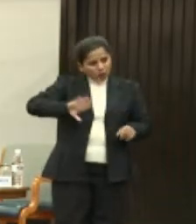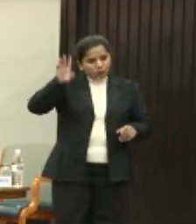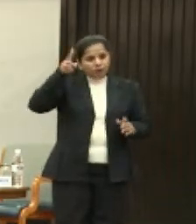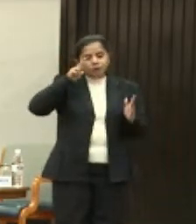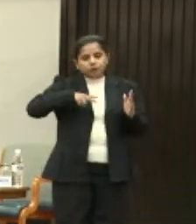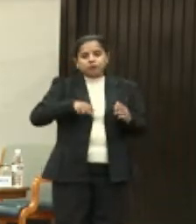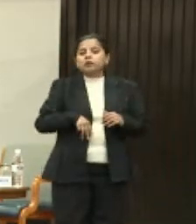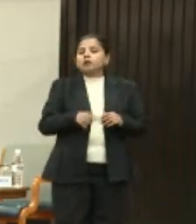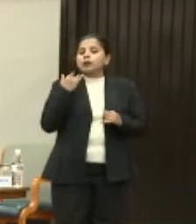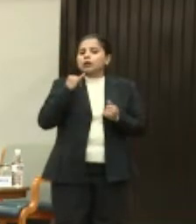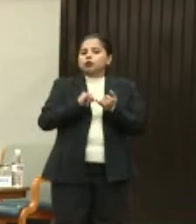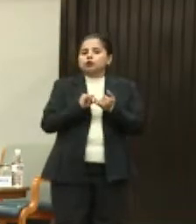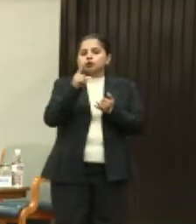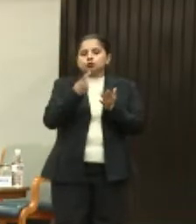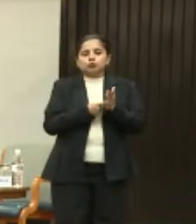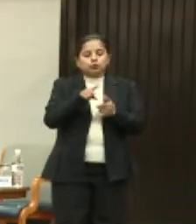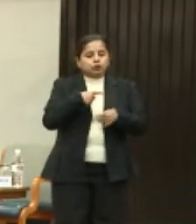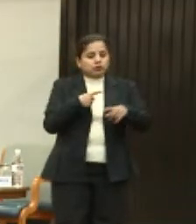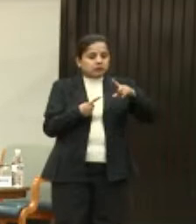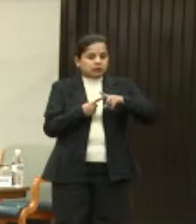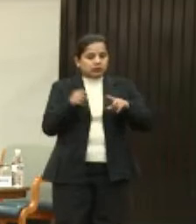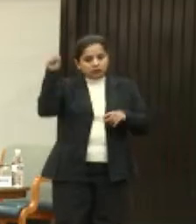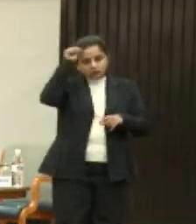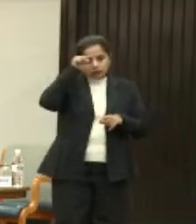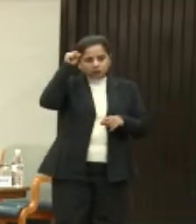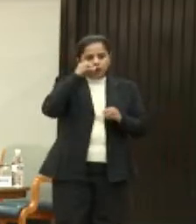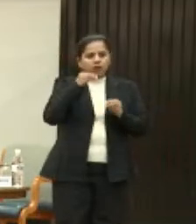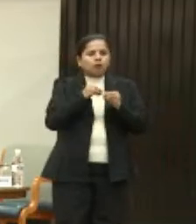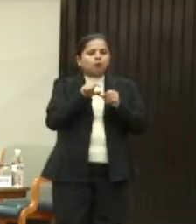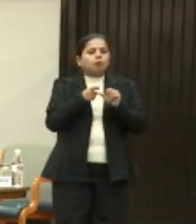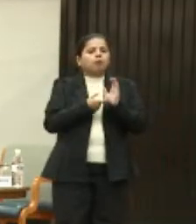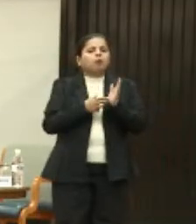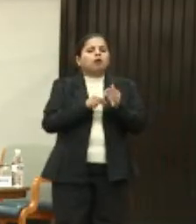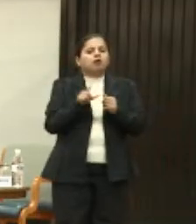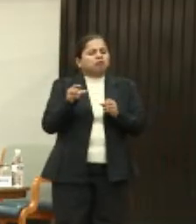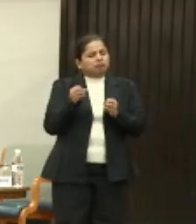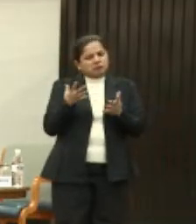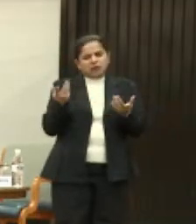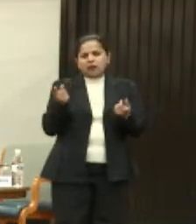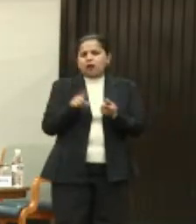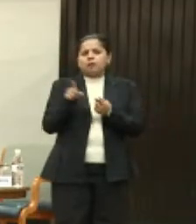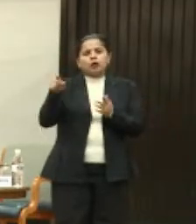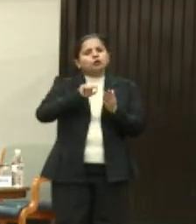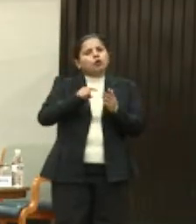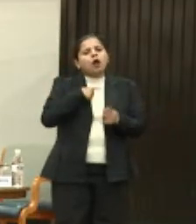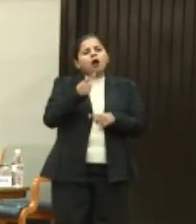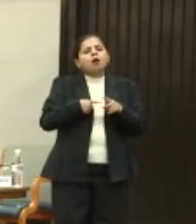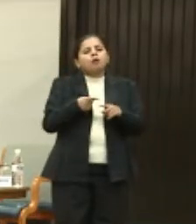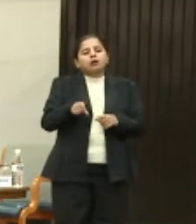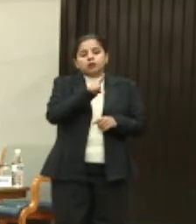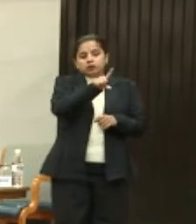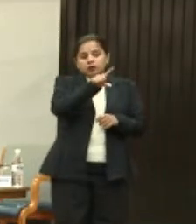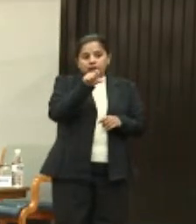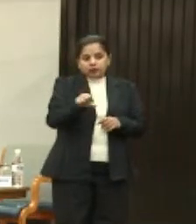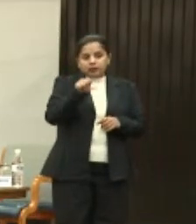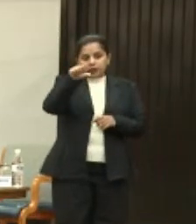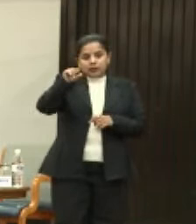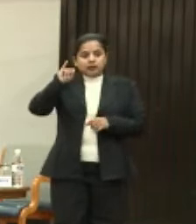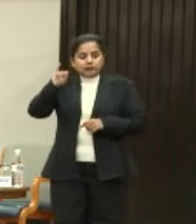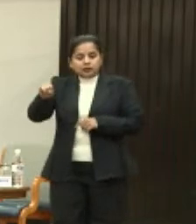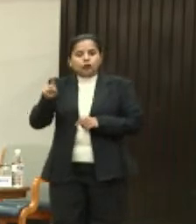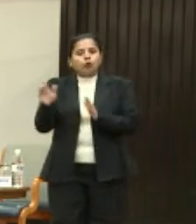Surjit Singh Barnala, he was many things. He wrote a book in 1996